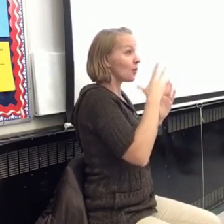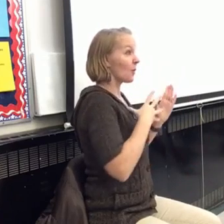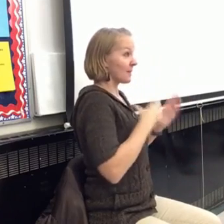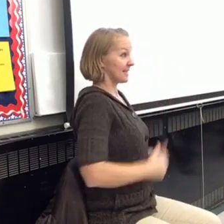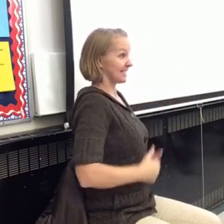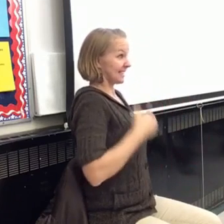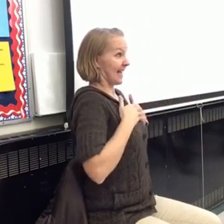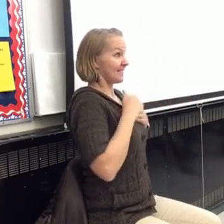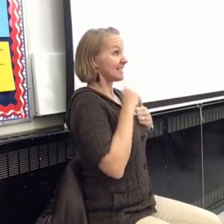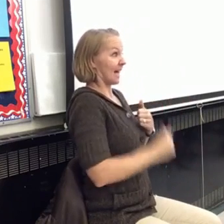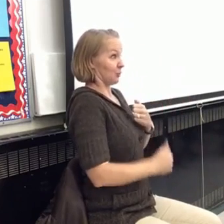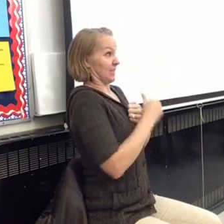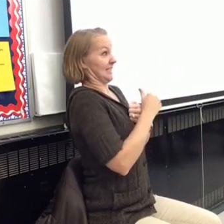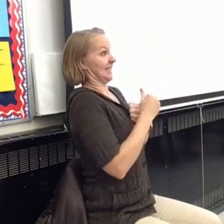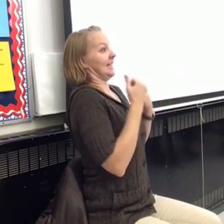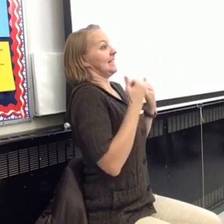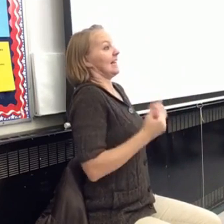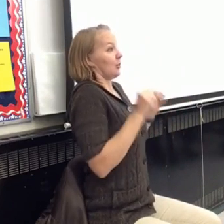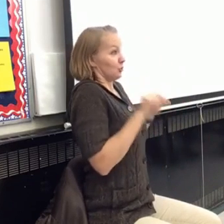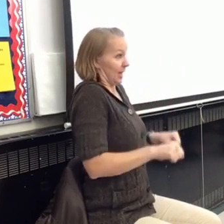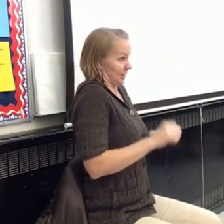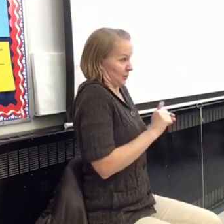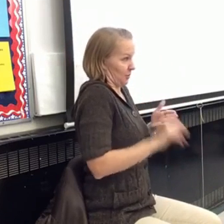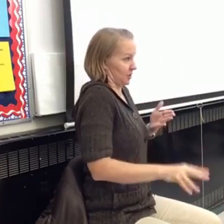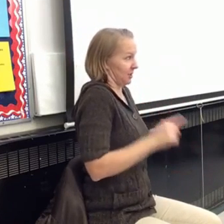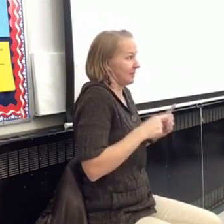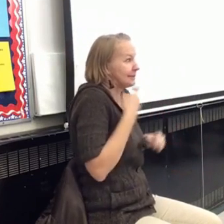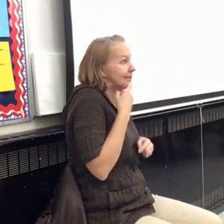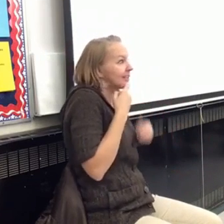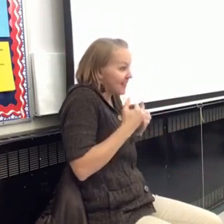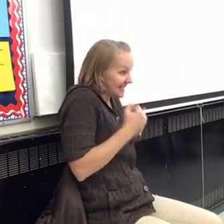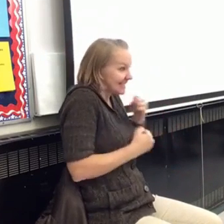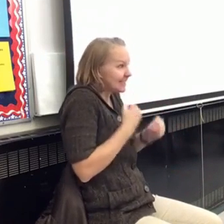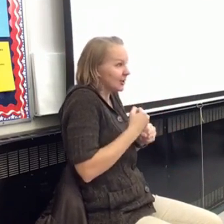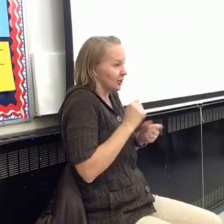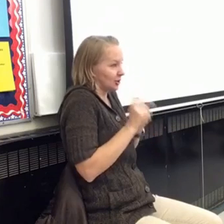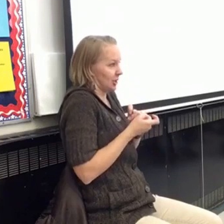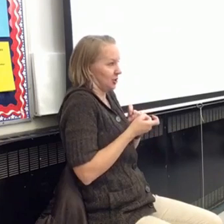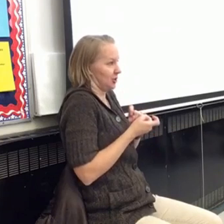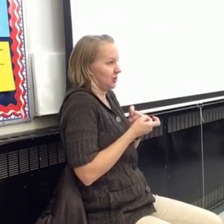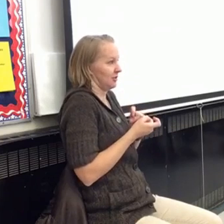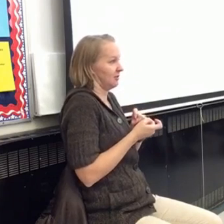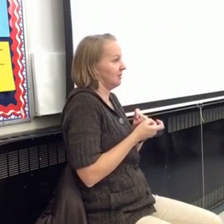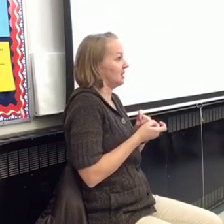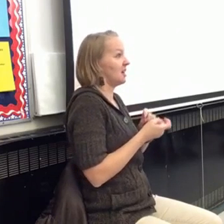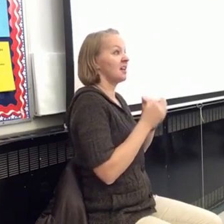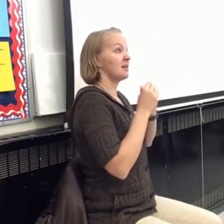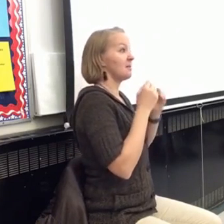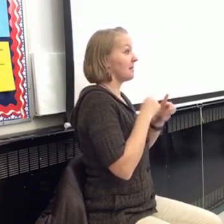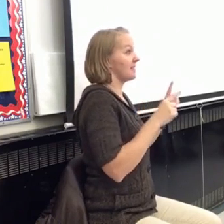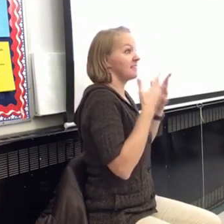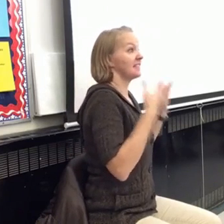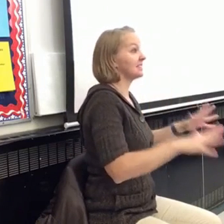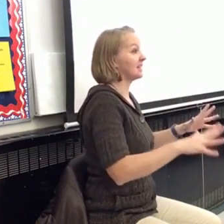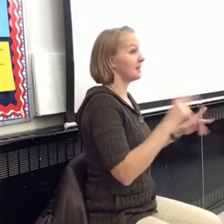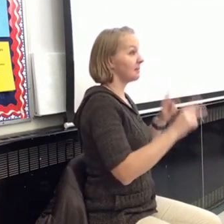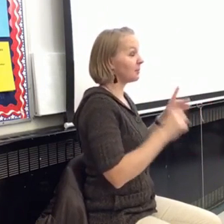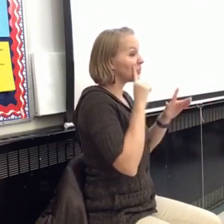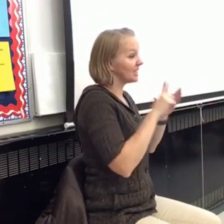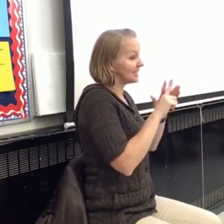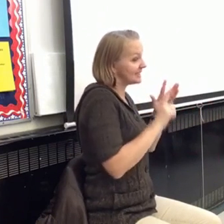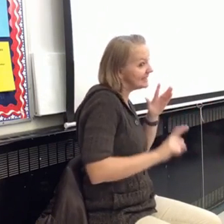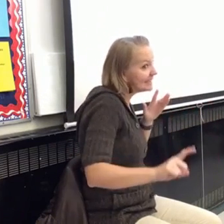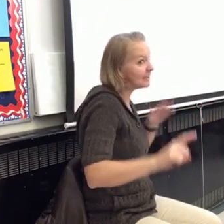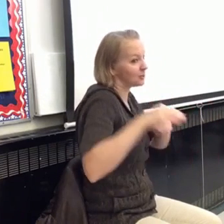life is at stake, you can now perform an abortion. But other than that, that's it. There's no choosing to have an abortion. People actually sneak away to England